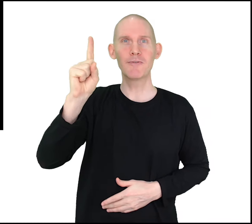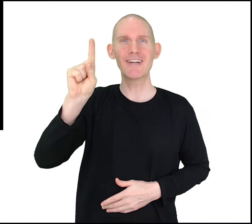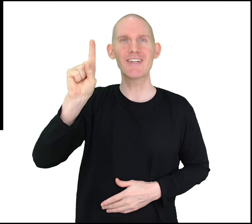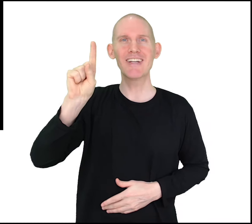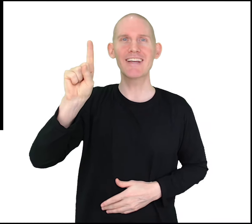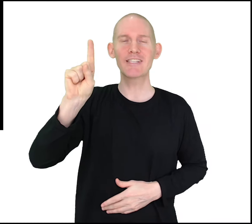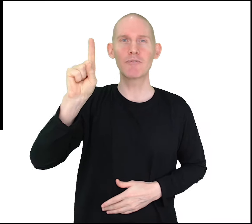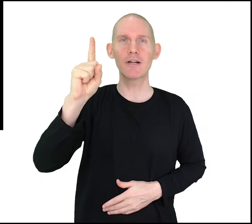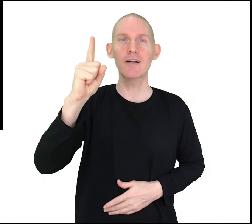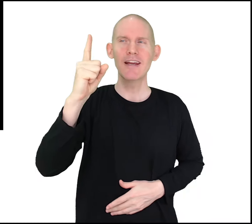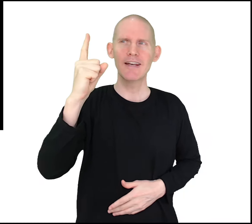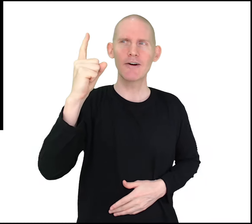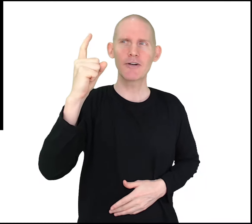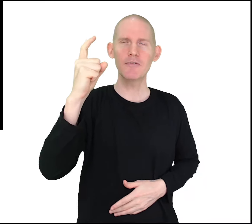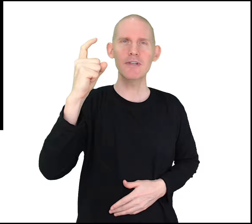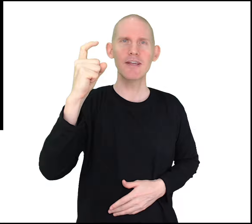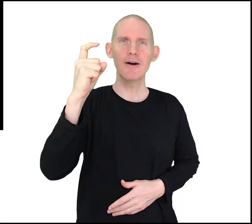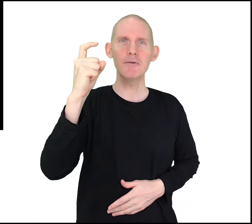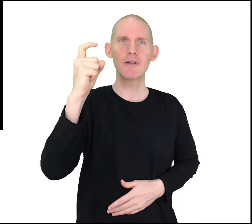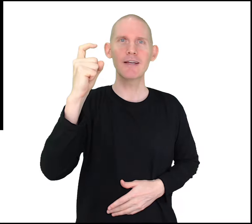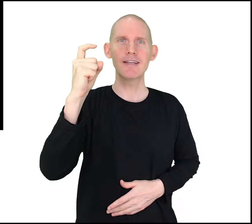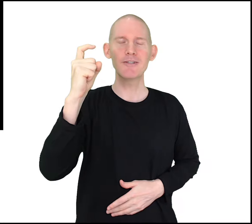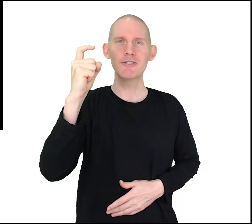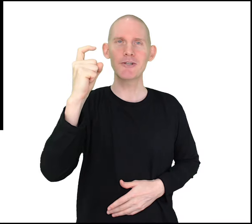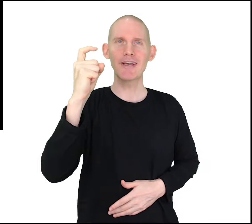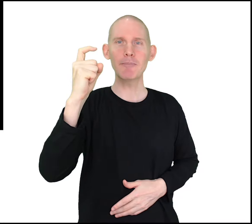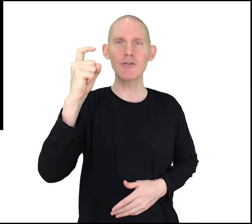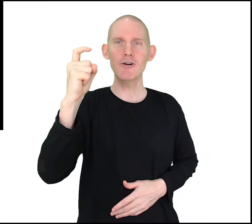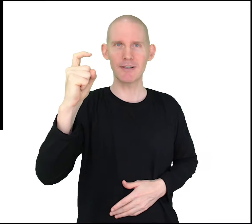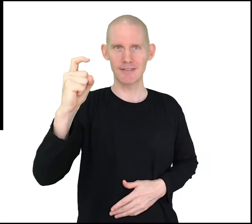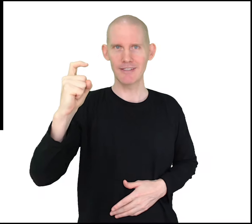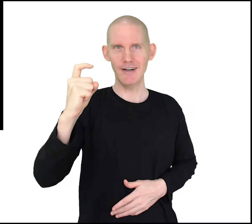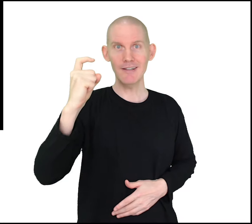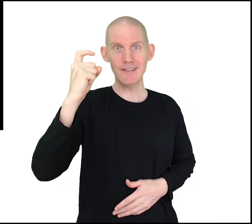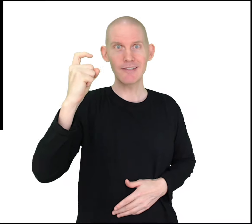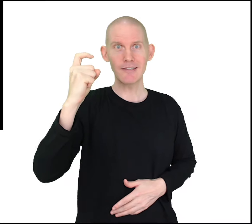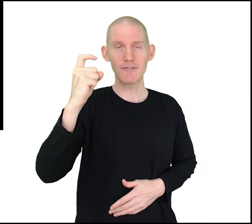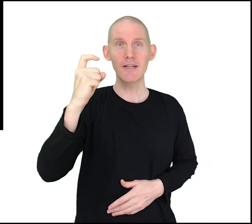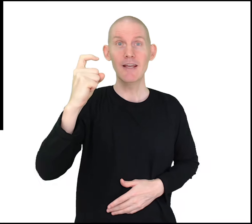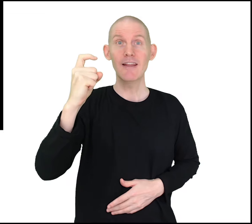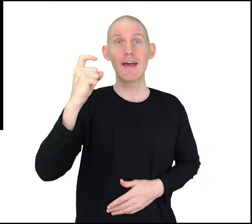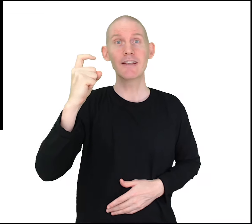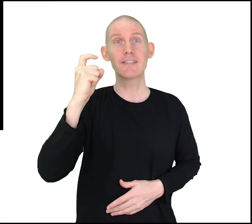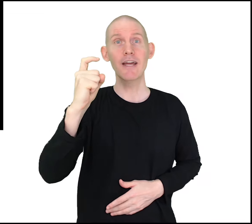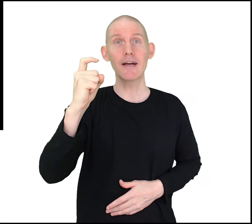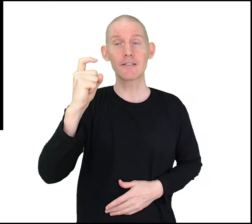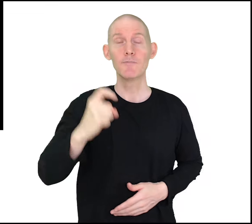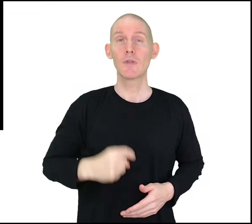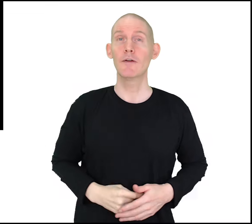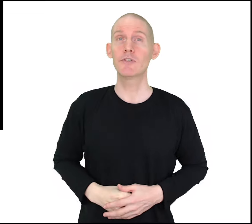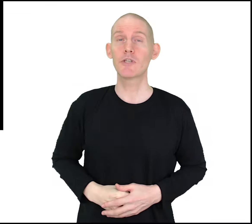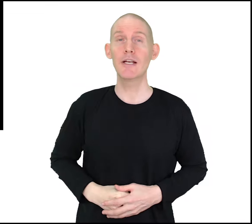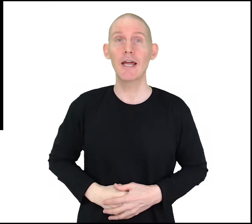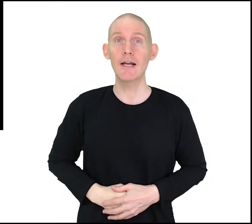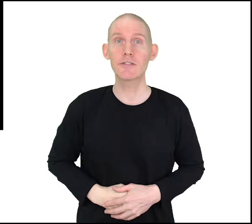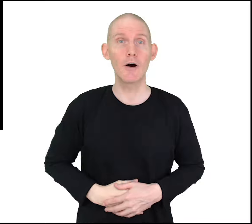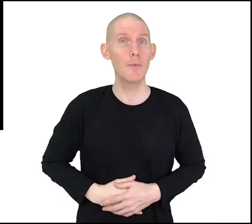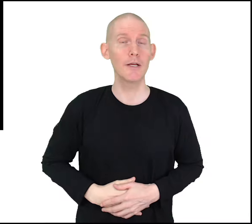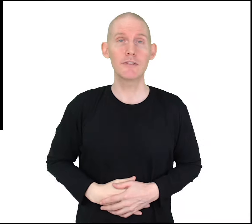your index finger. Now curve it down like your Captain Hook. Arrgh, right? That is an X. If you sign an X all by itself,